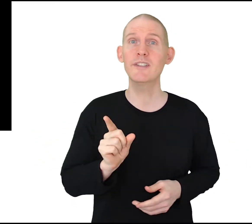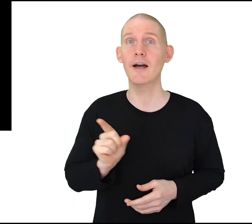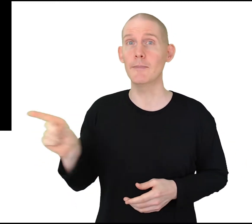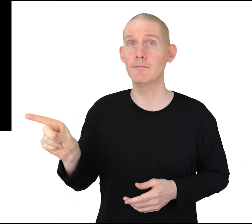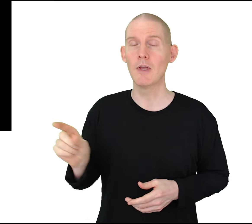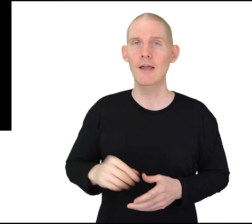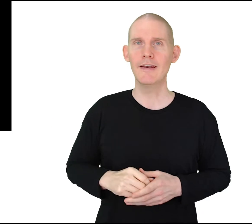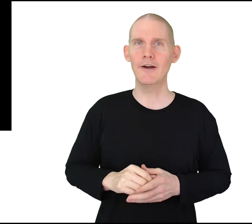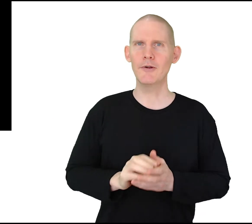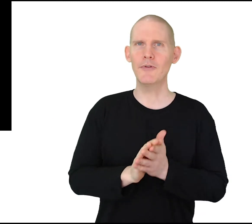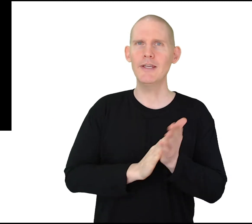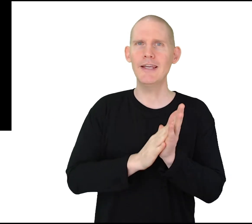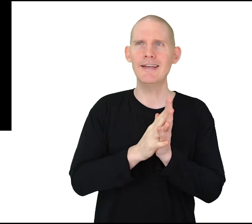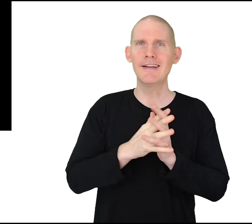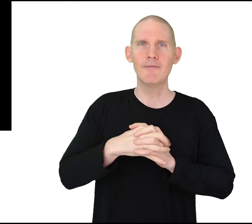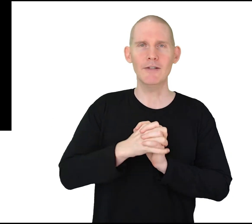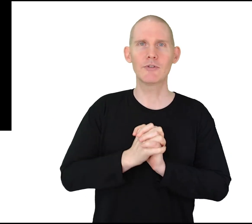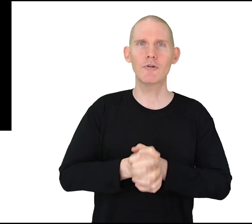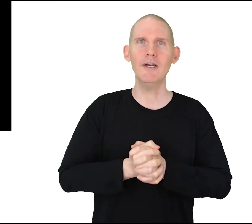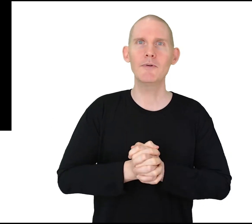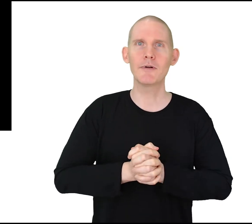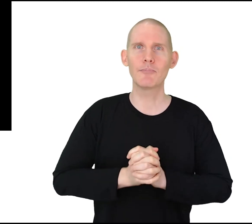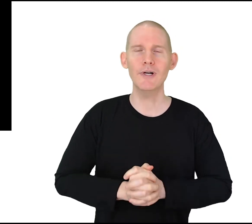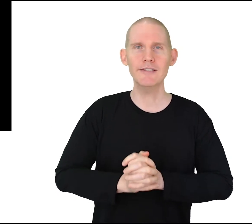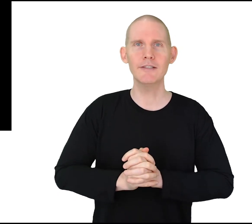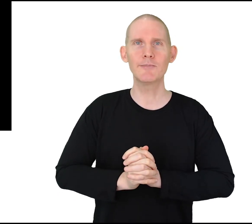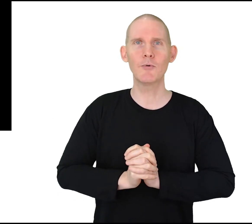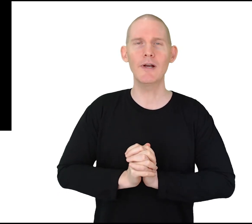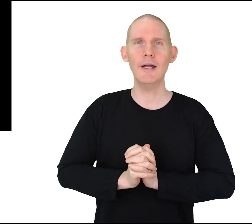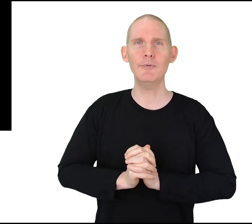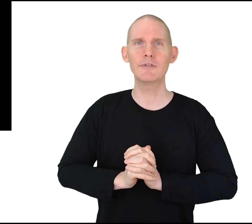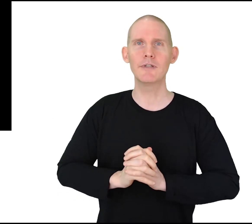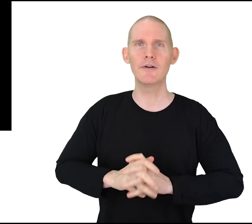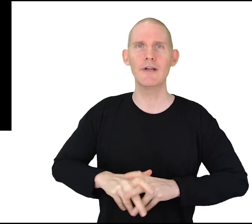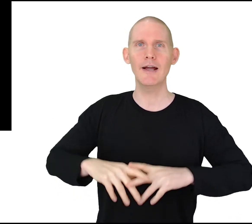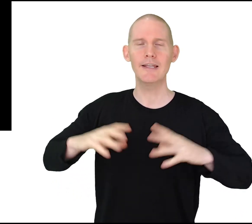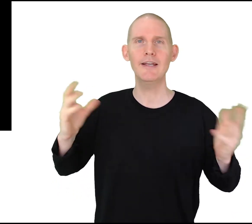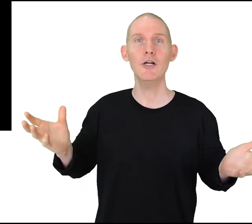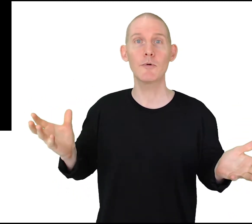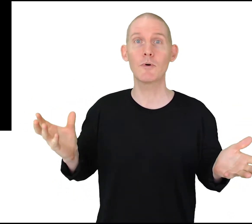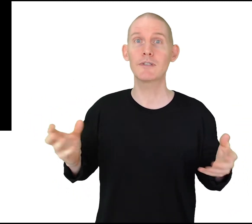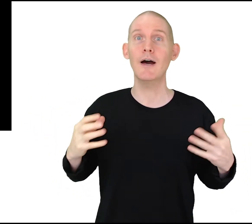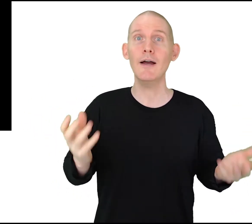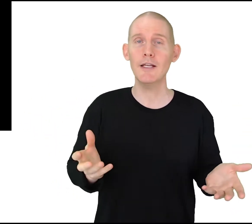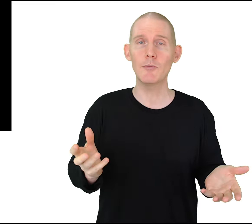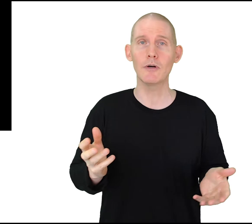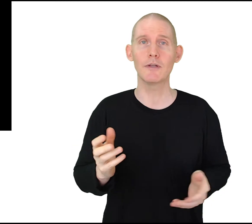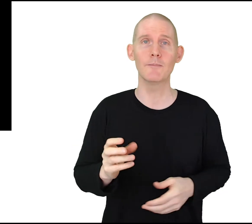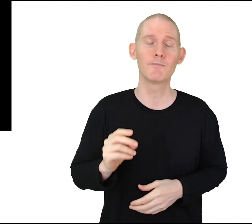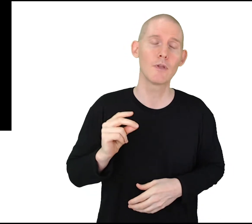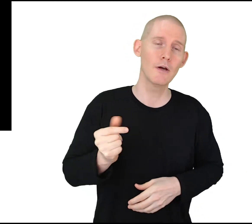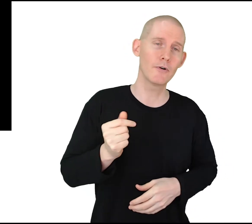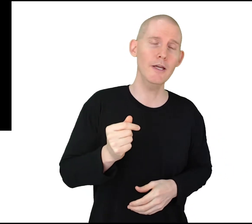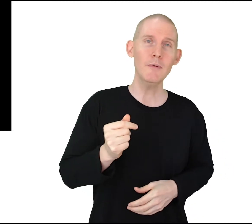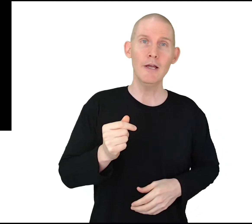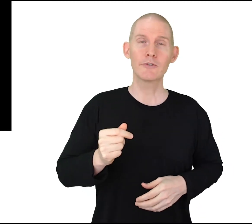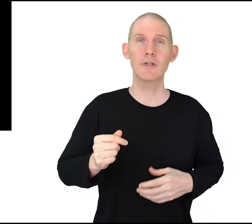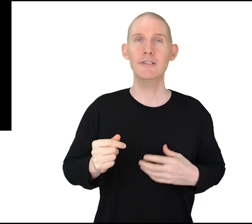time. Now you're thinking, that's great when they're present, but what happens they're not here, but we're talking about them? Okay, so let's say we're